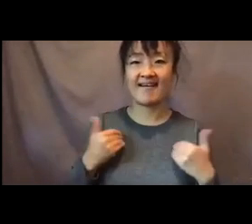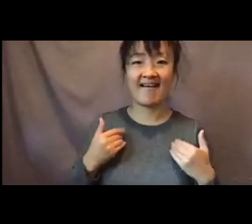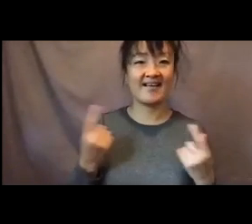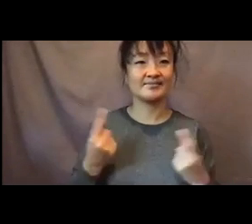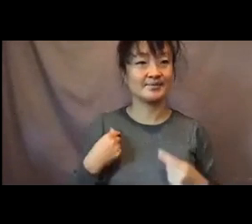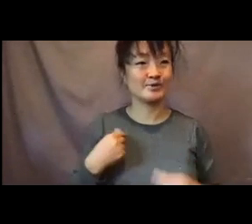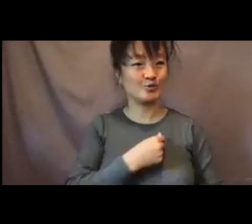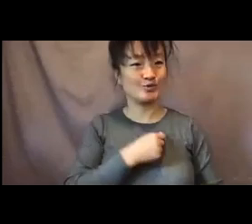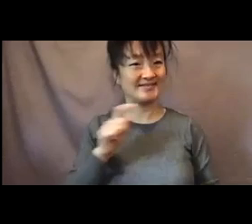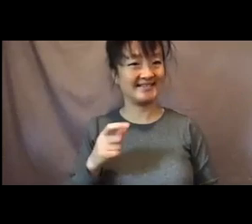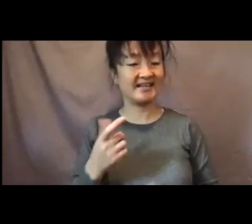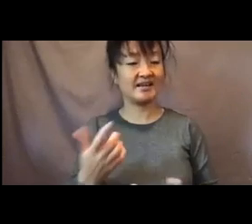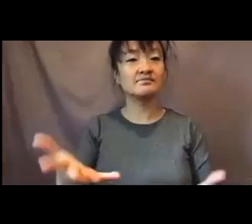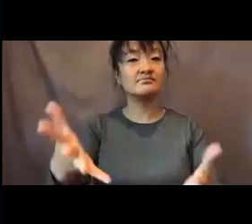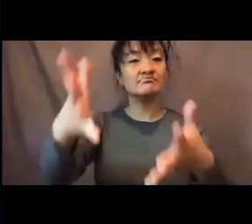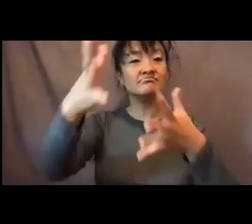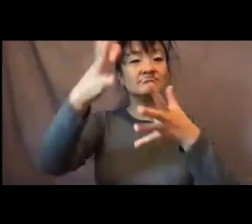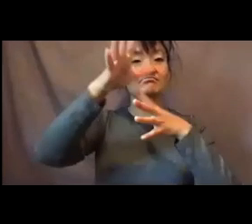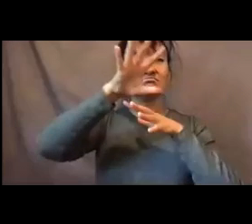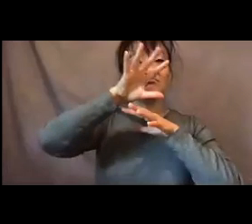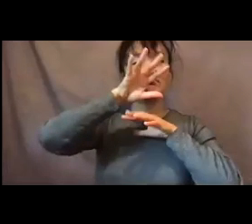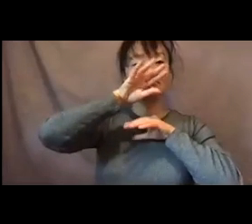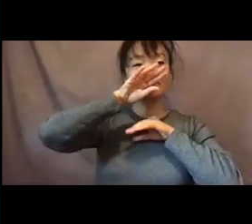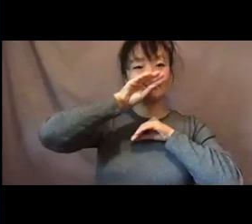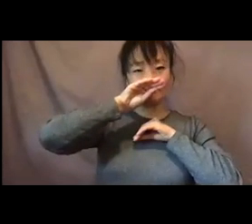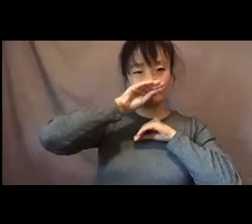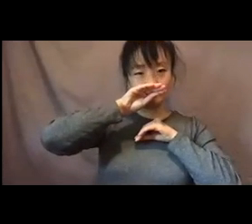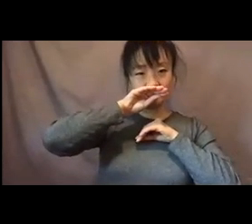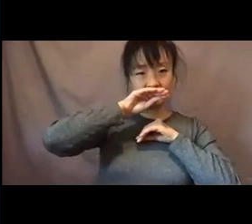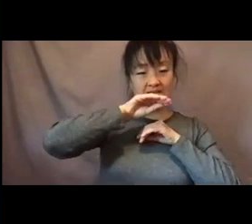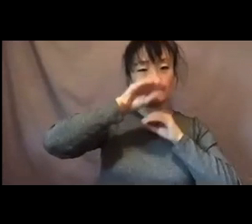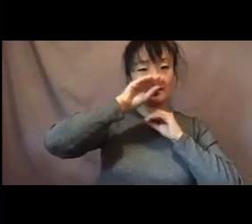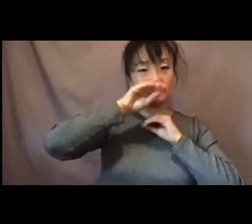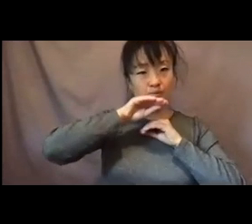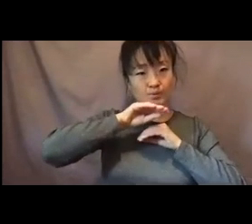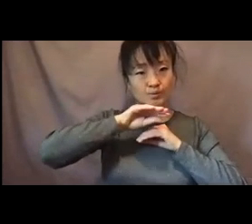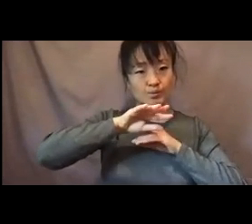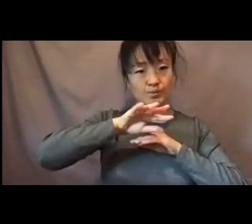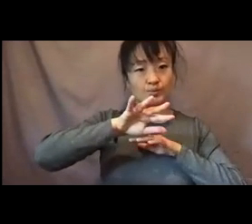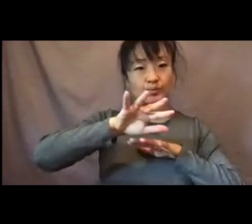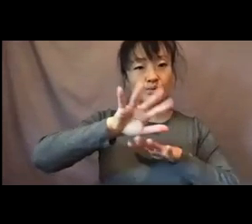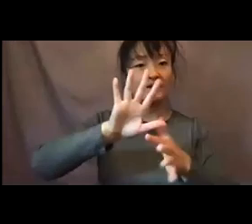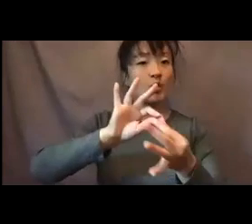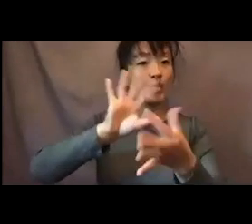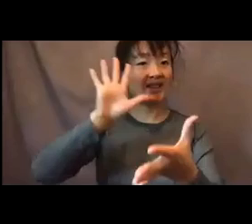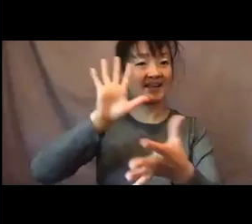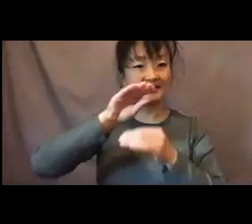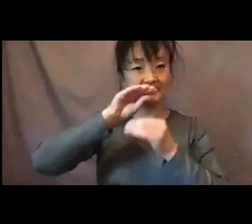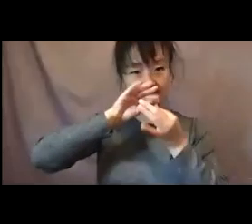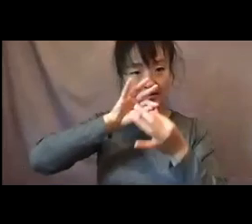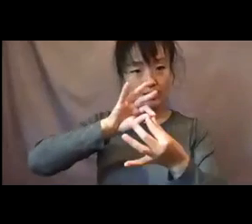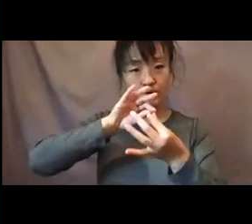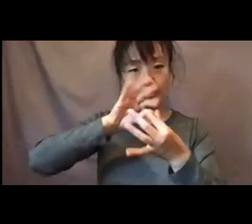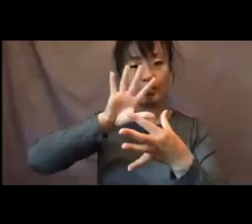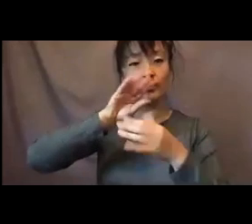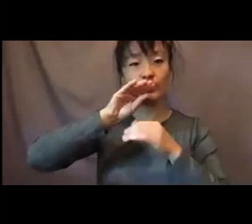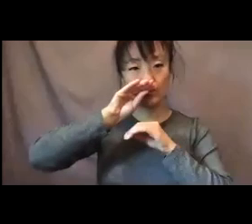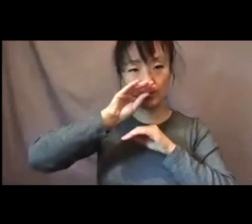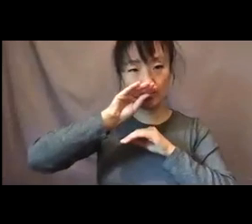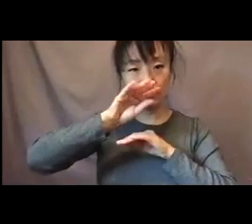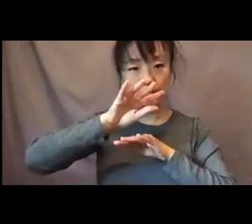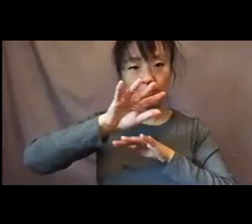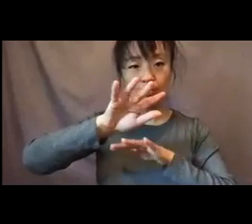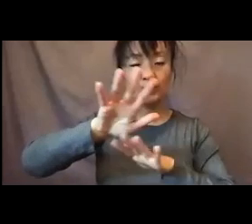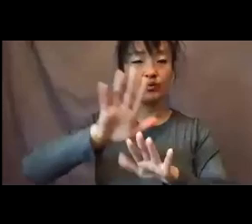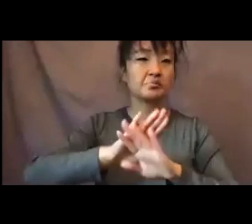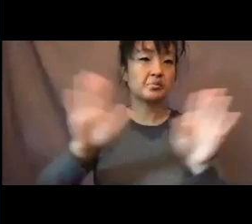this is confirmation when we're taking that in breath. And then that release of that out breath is letting go of the things that no longer serve us, right?